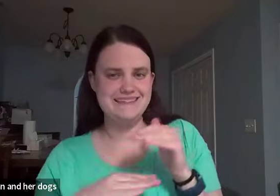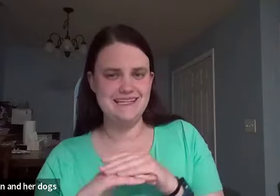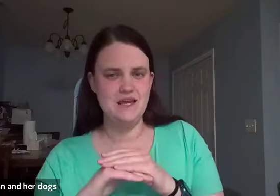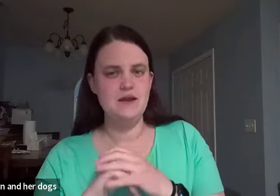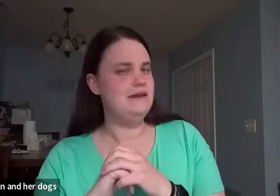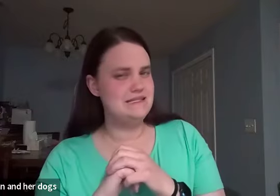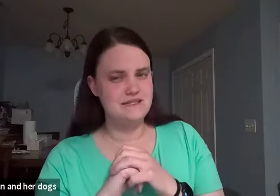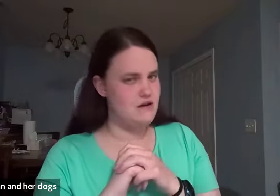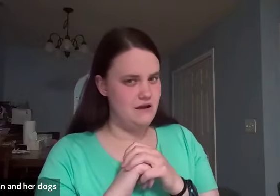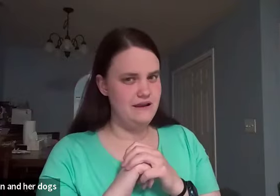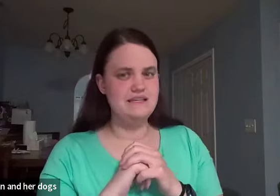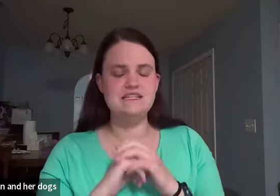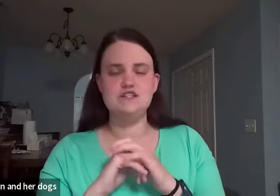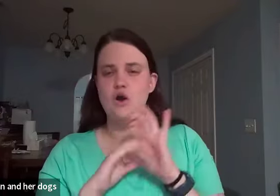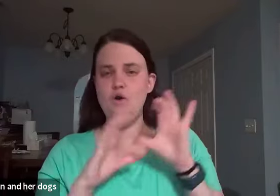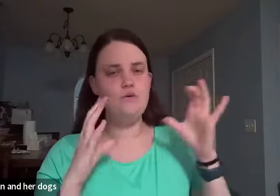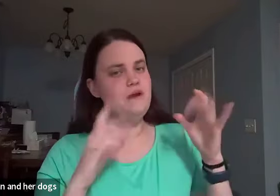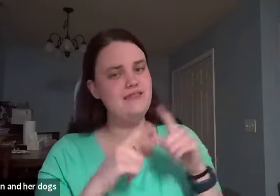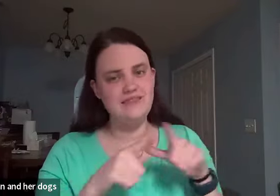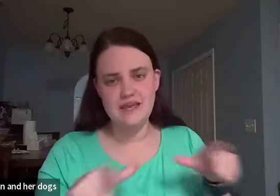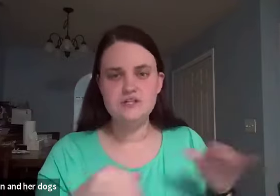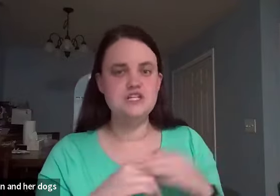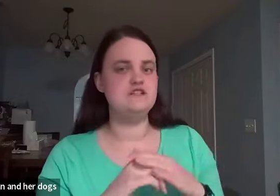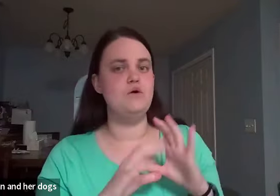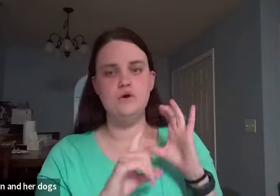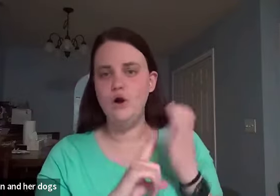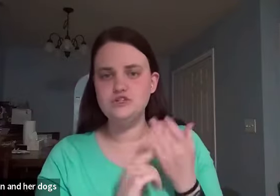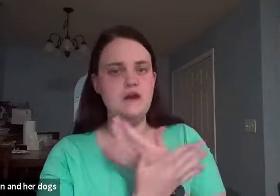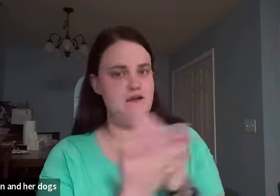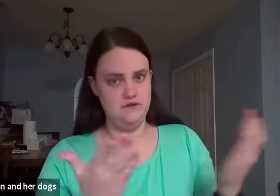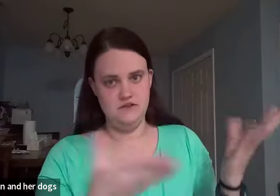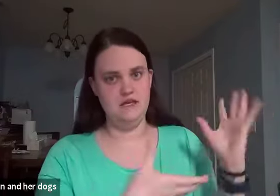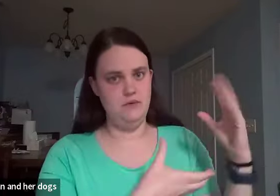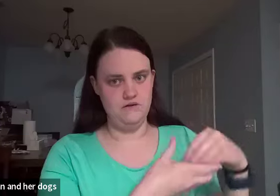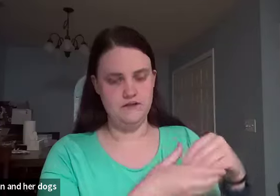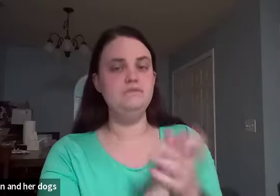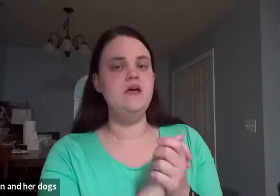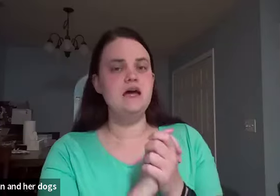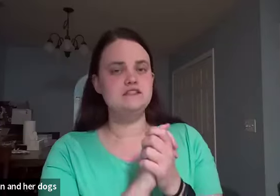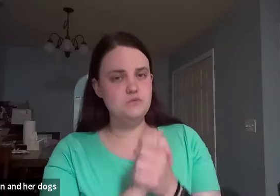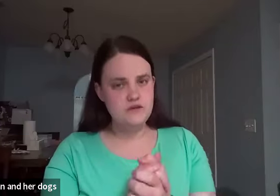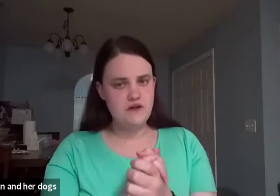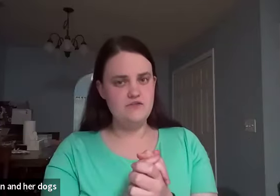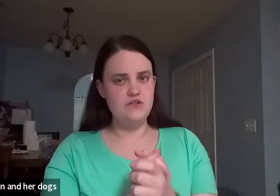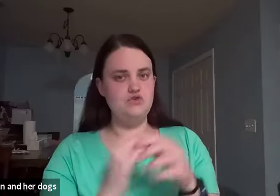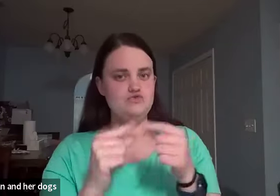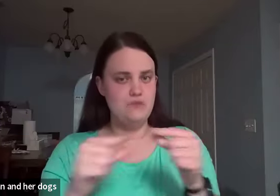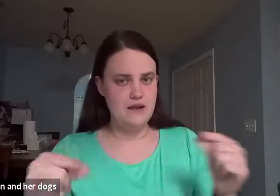hands. It's not. It is its own language, its own culture, everything a part of it. And so with that, the